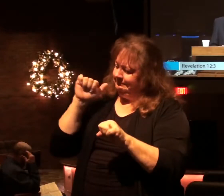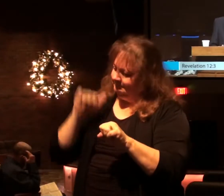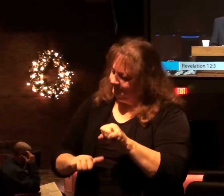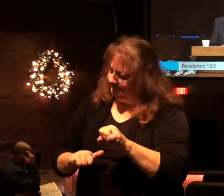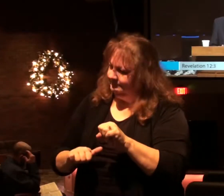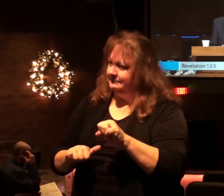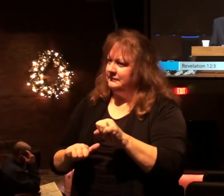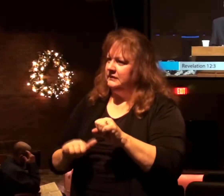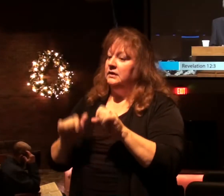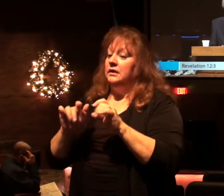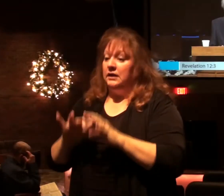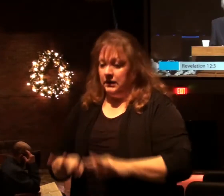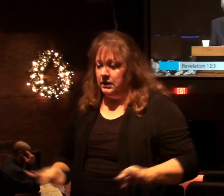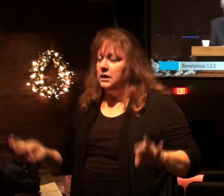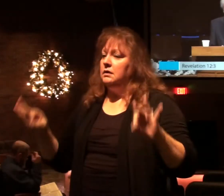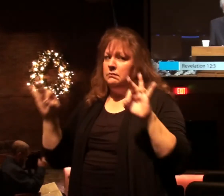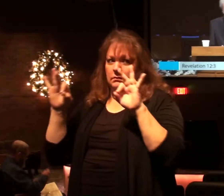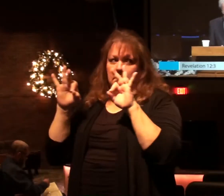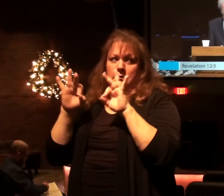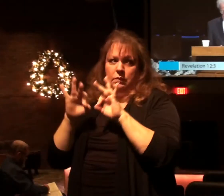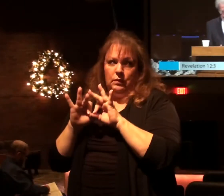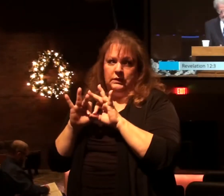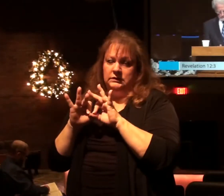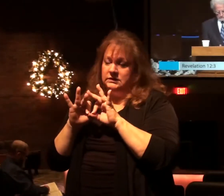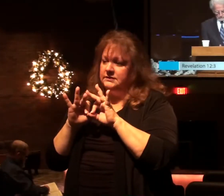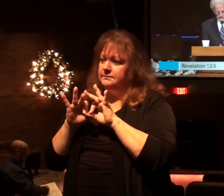concrete significance.